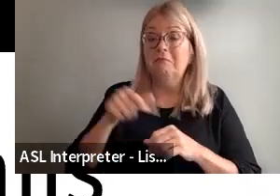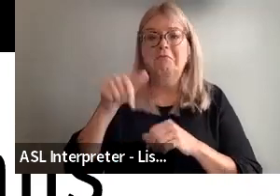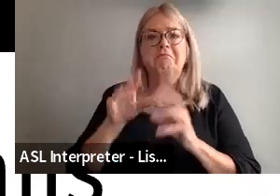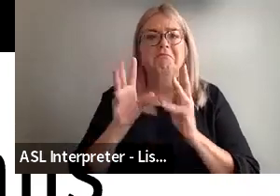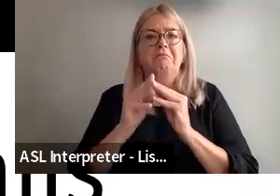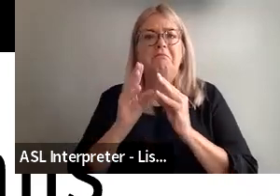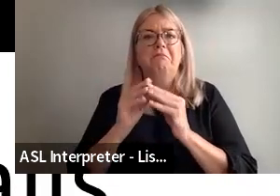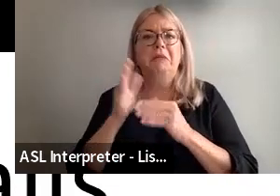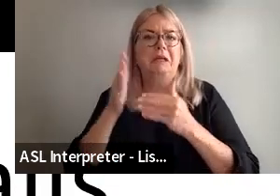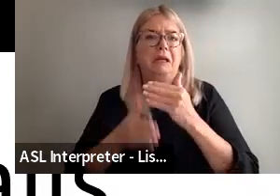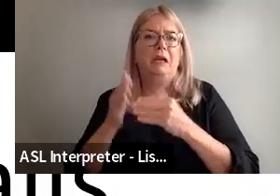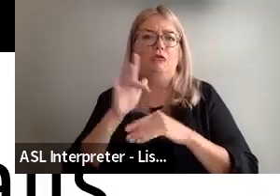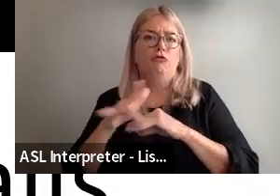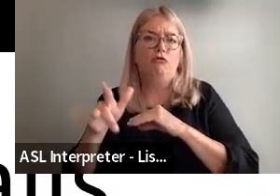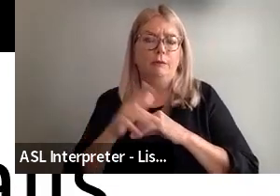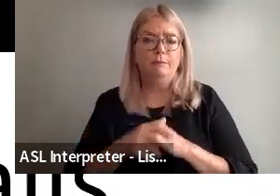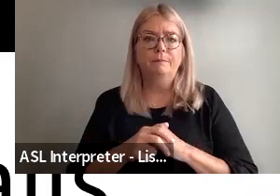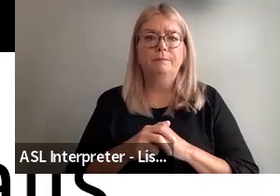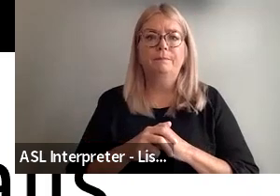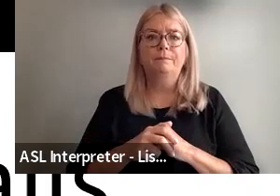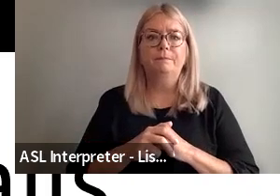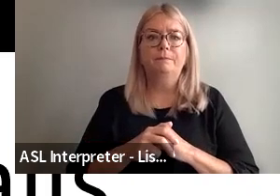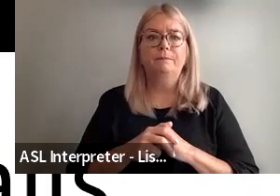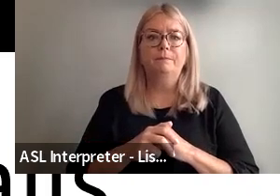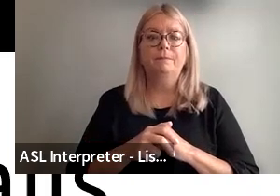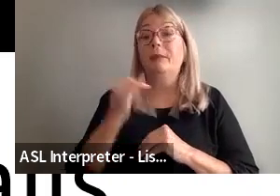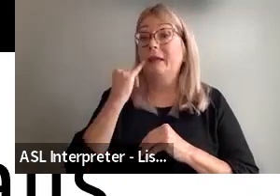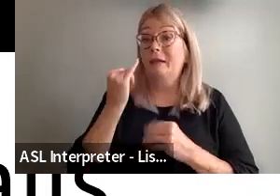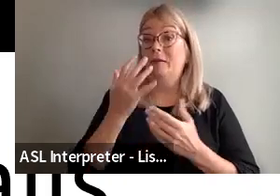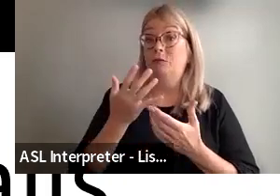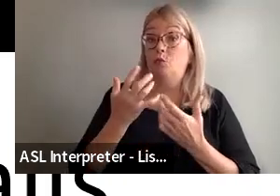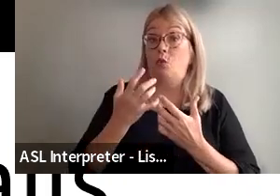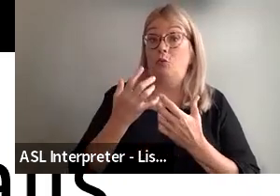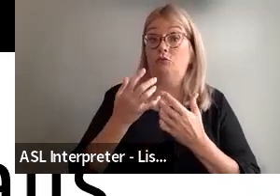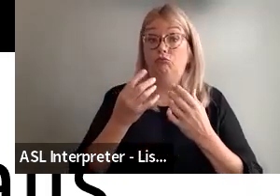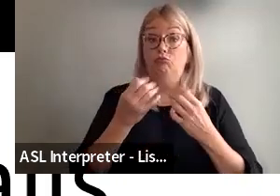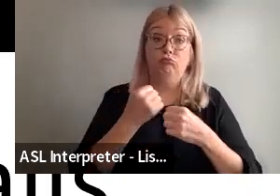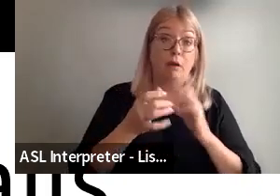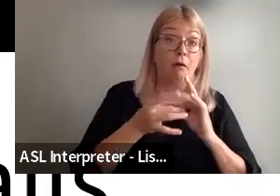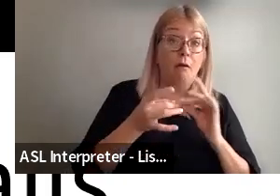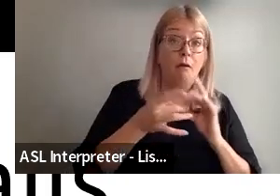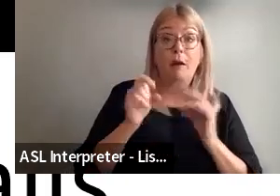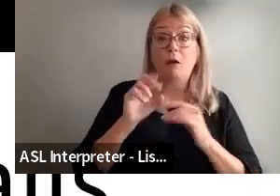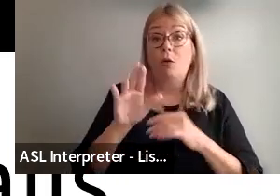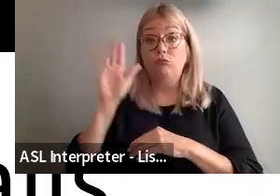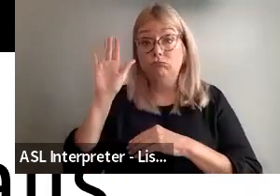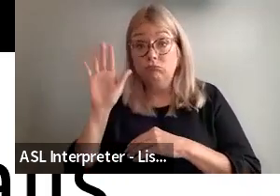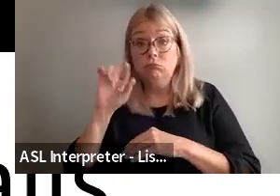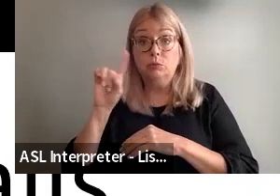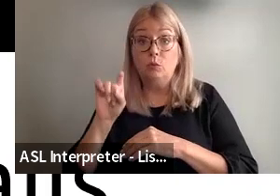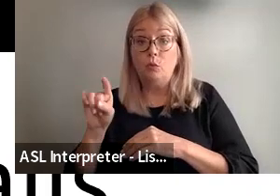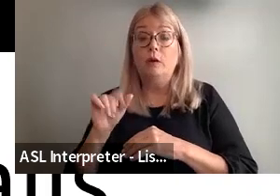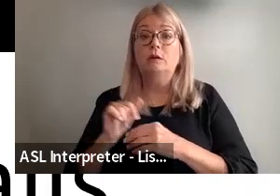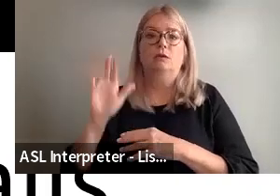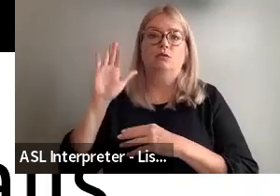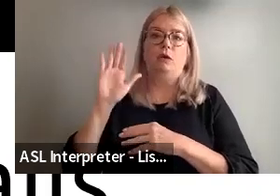or questions. If you'd like to make a comment or ask a question, please raise your hand and I will call on you. Make